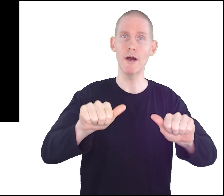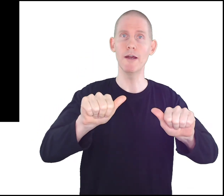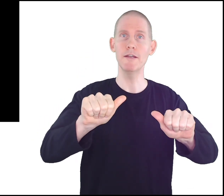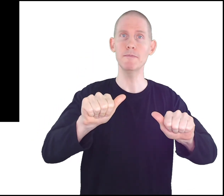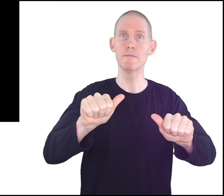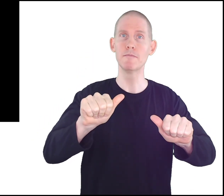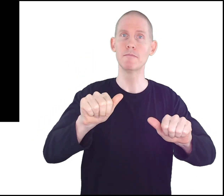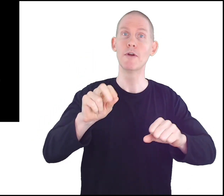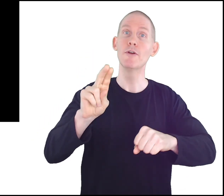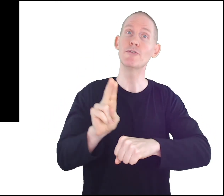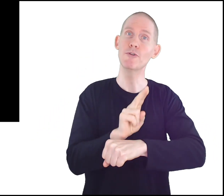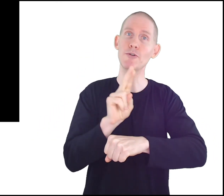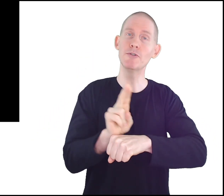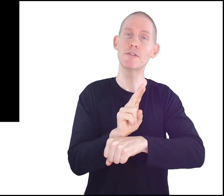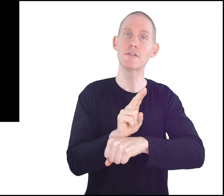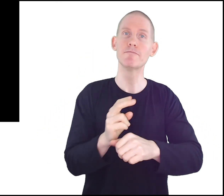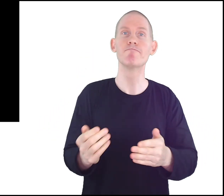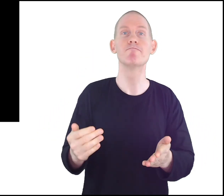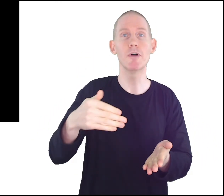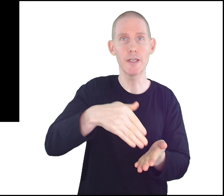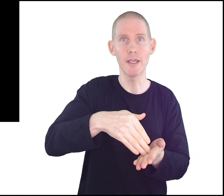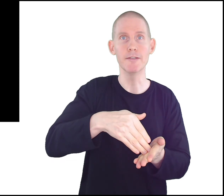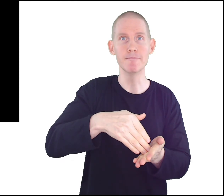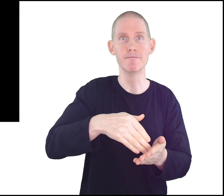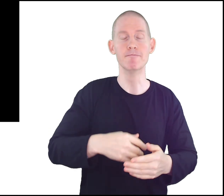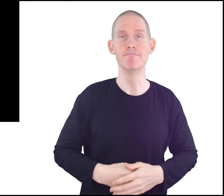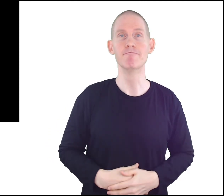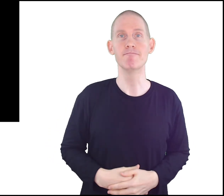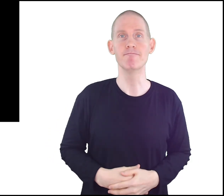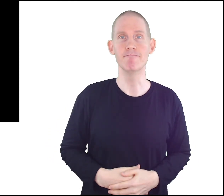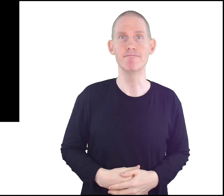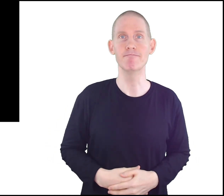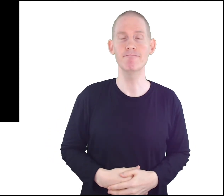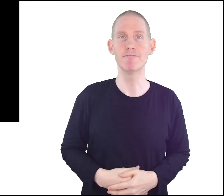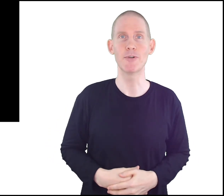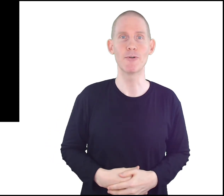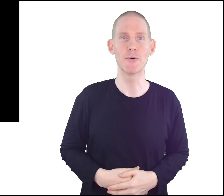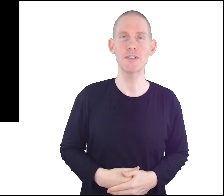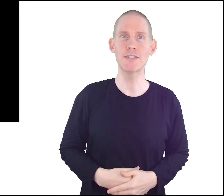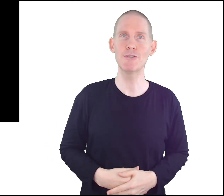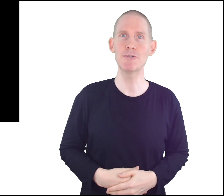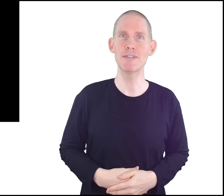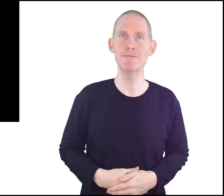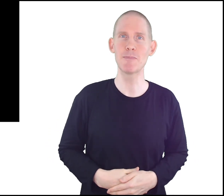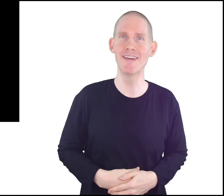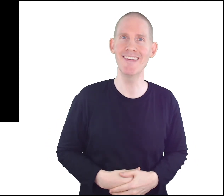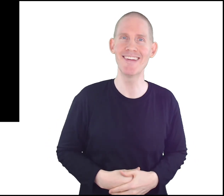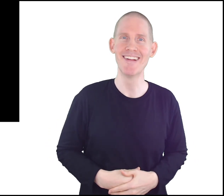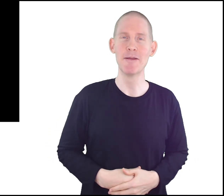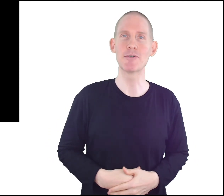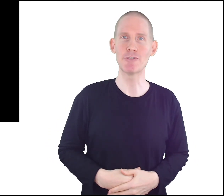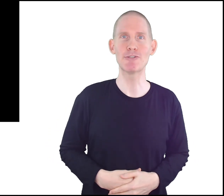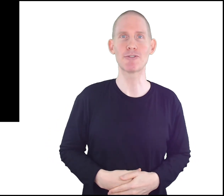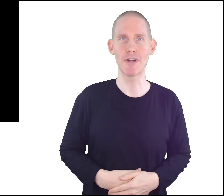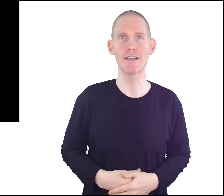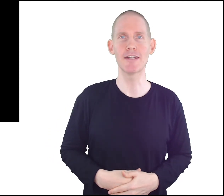try, use again. We don't know what she's using, but she's trying it again.